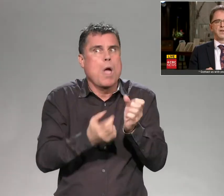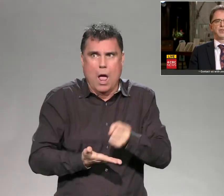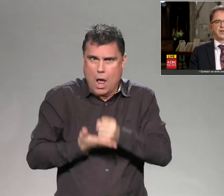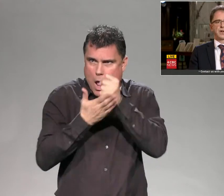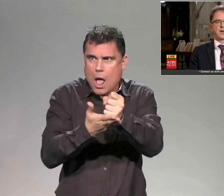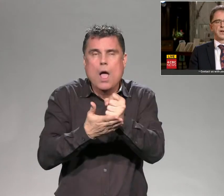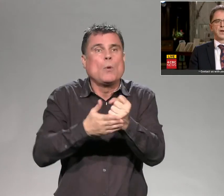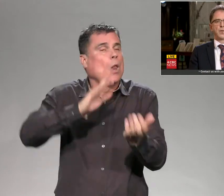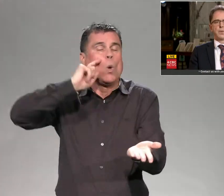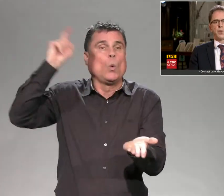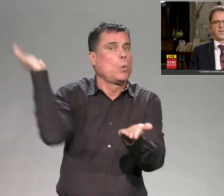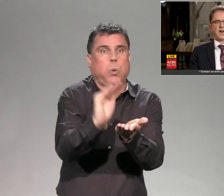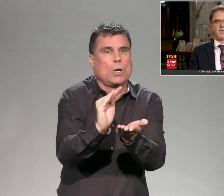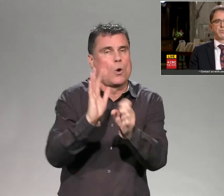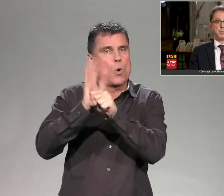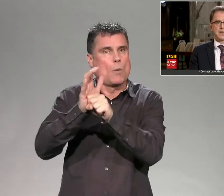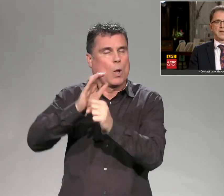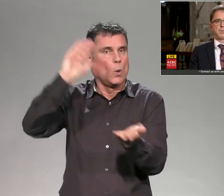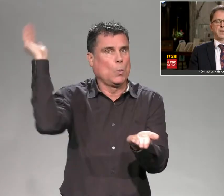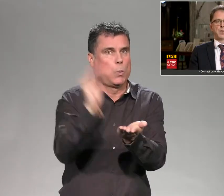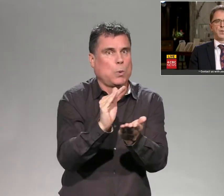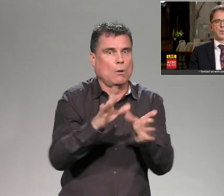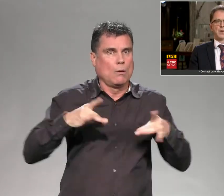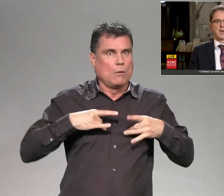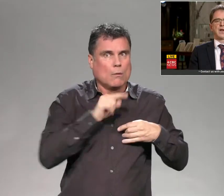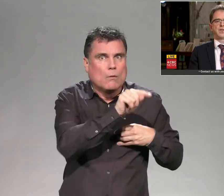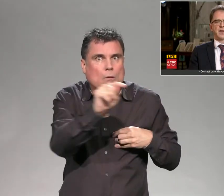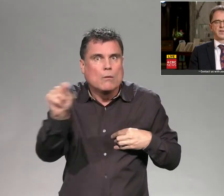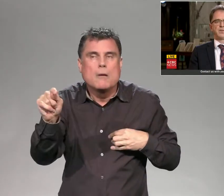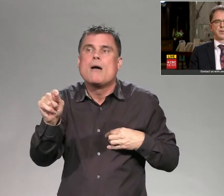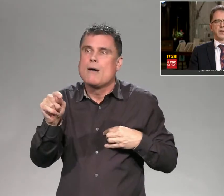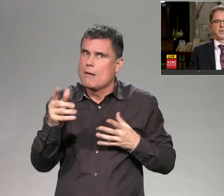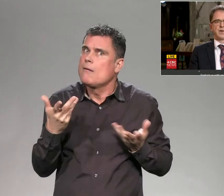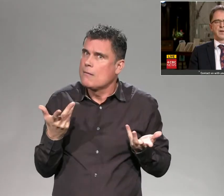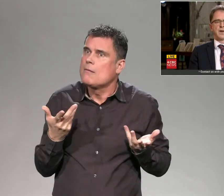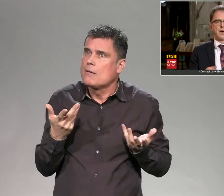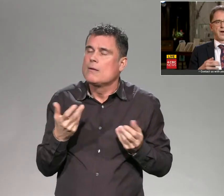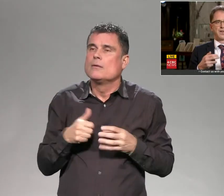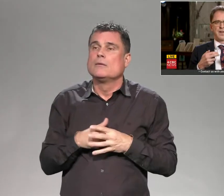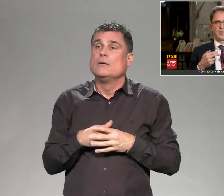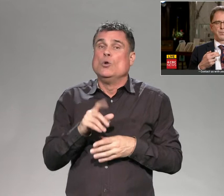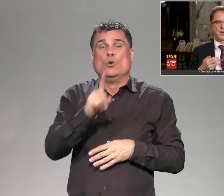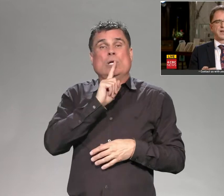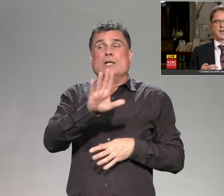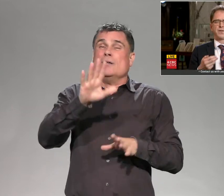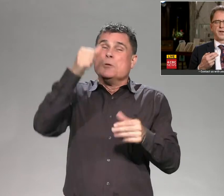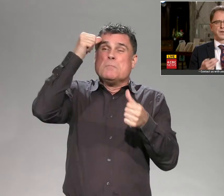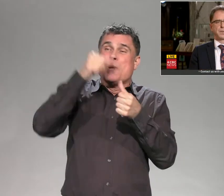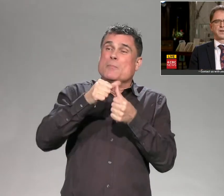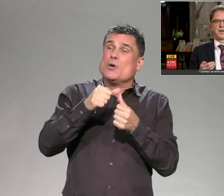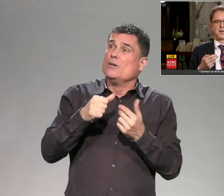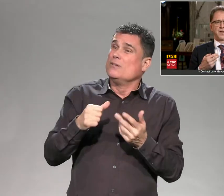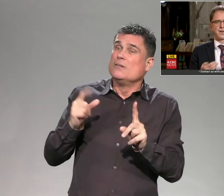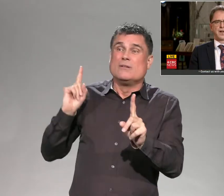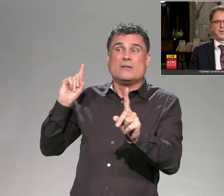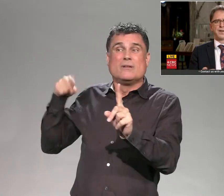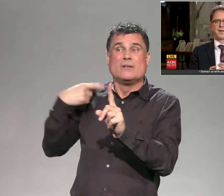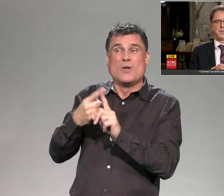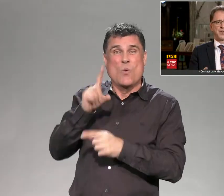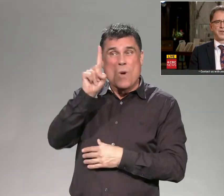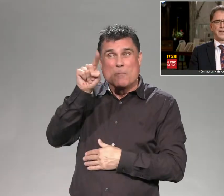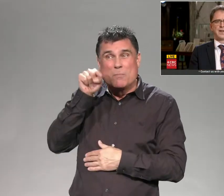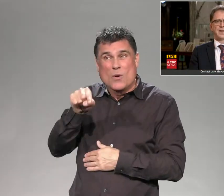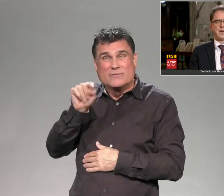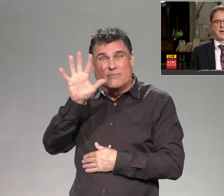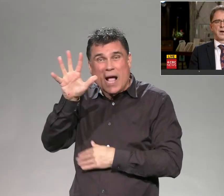pandemic, this year, 1.5 million people were immunized against influenza. Our teams in public health, Dr. McDonald, Dr. Henry,